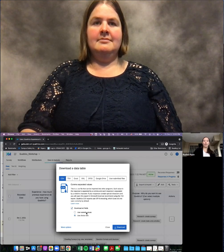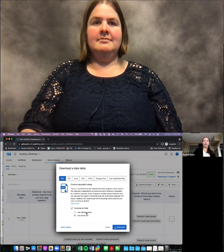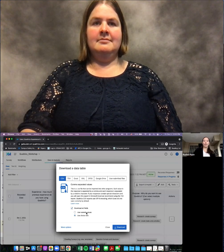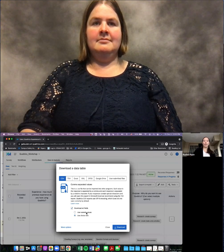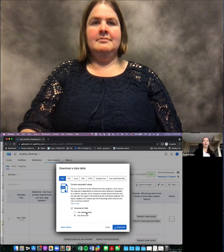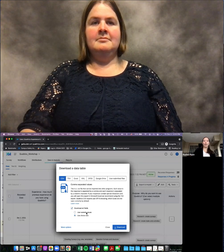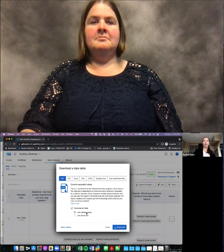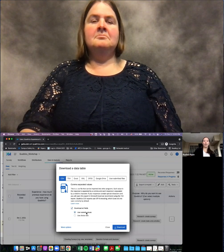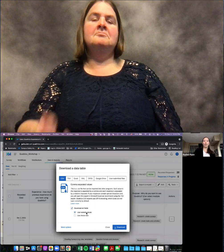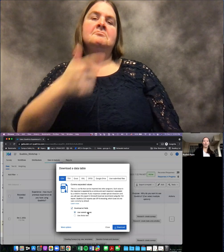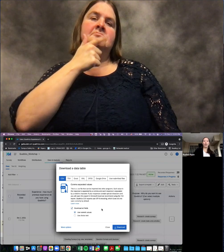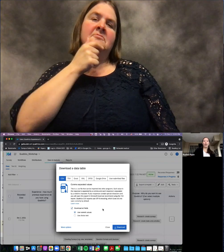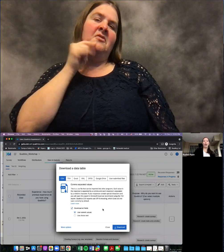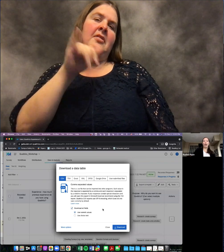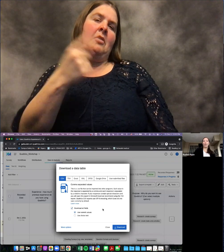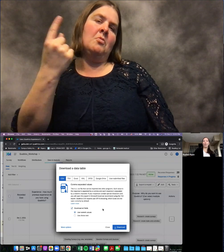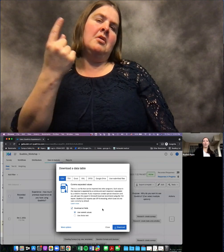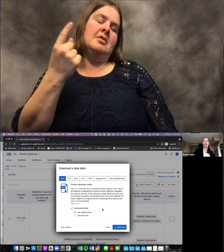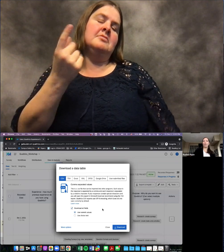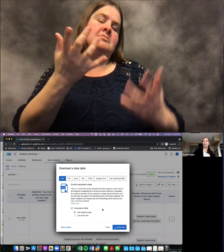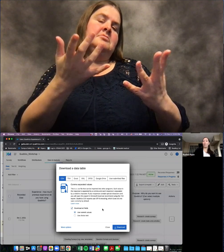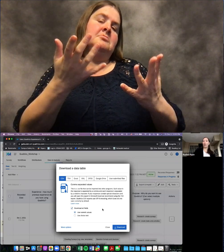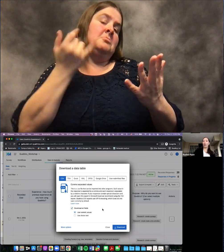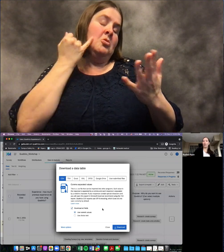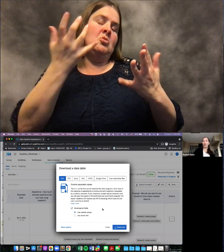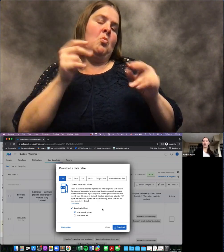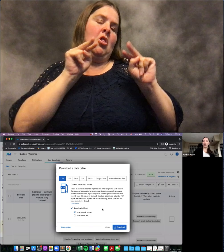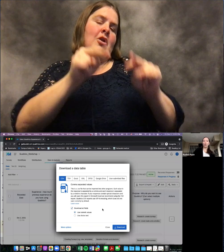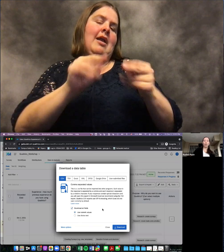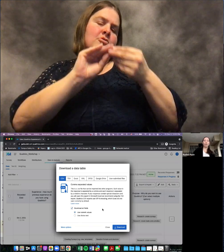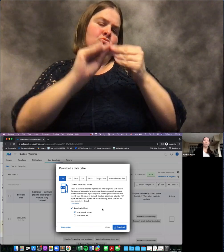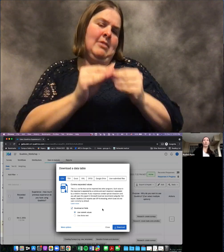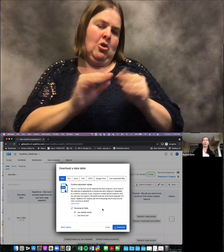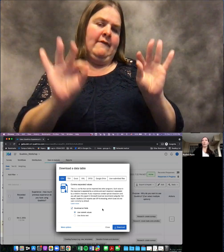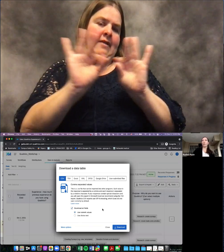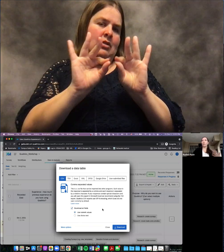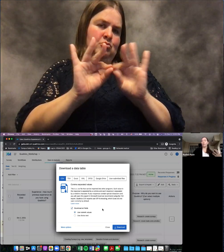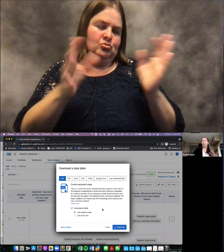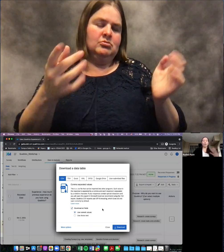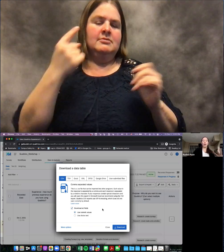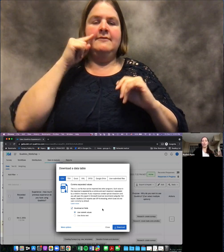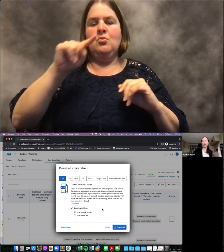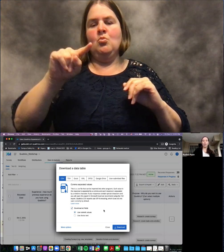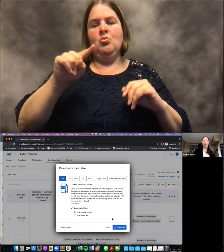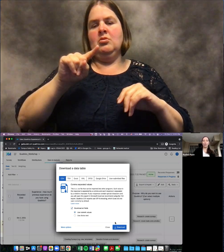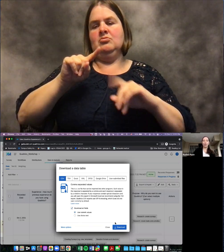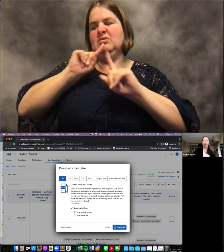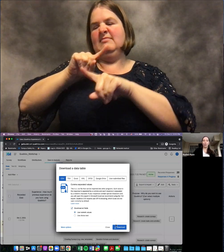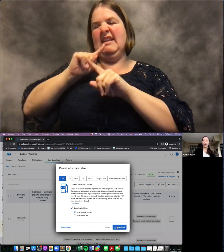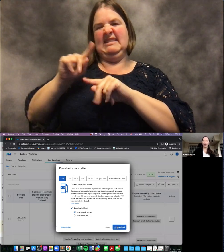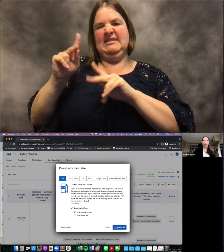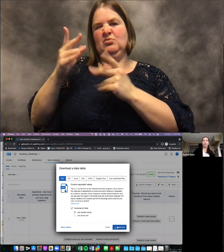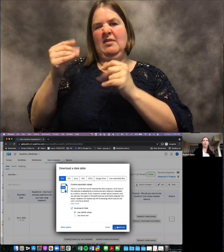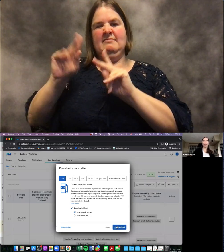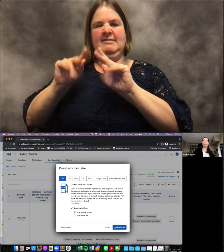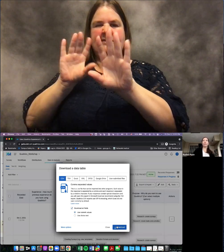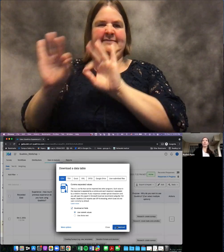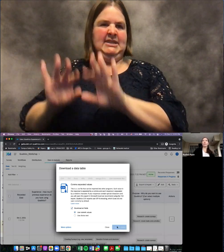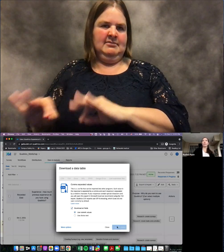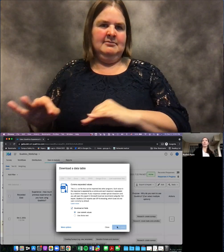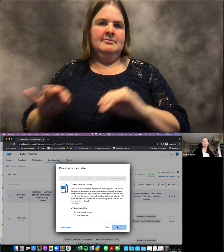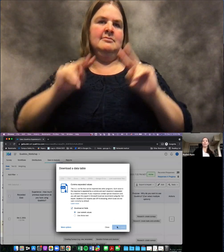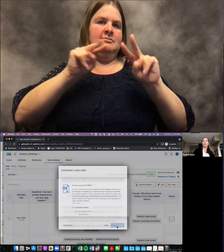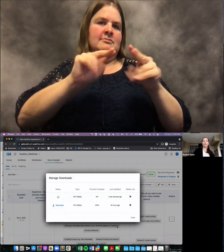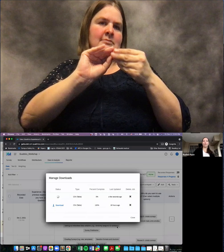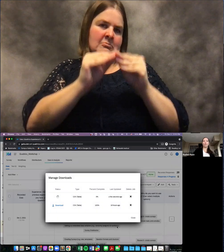So let's say here, I want to look at the numeric values for the responses that people have picked.